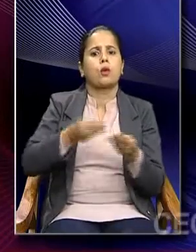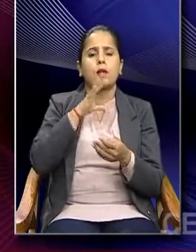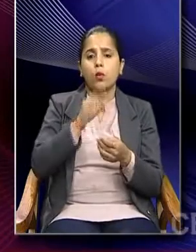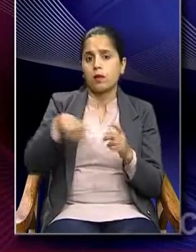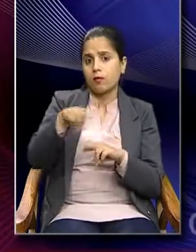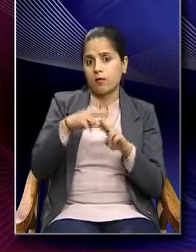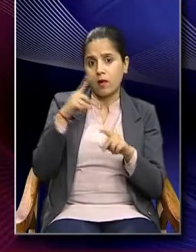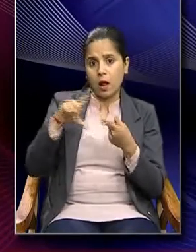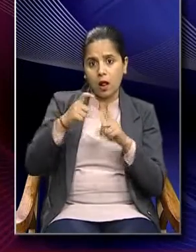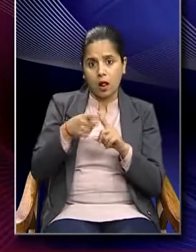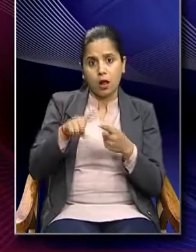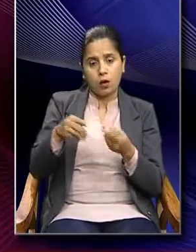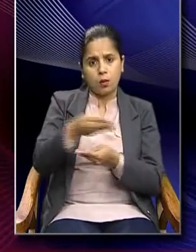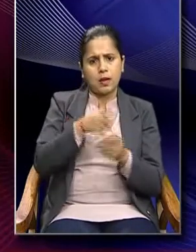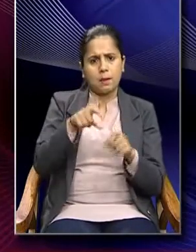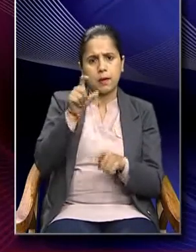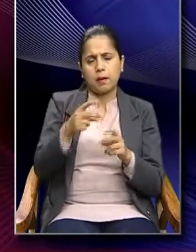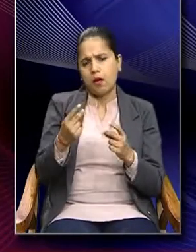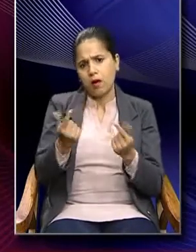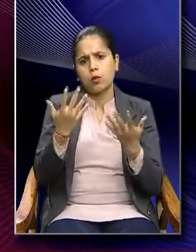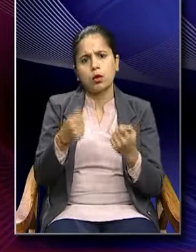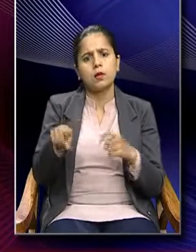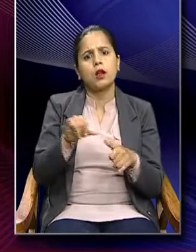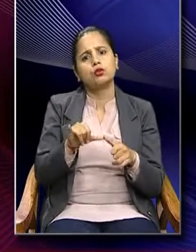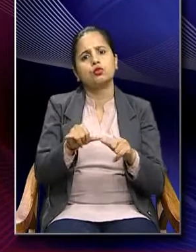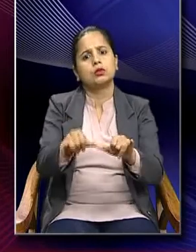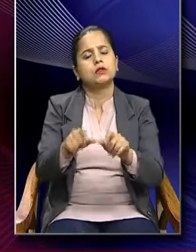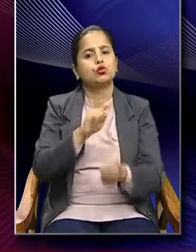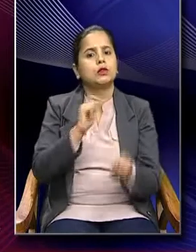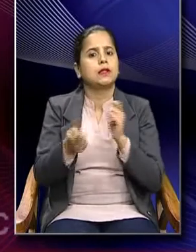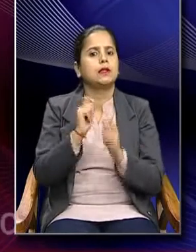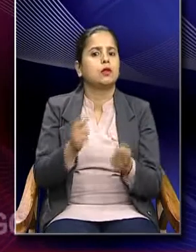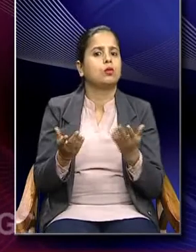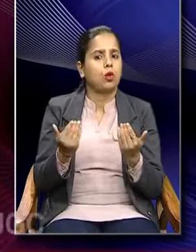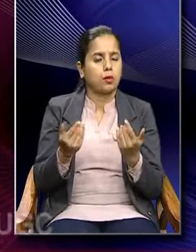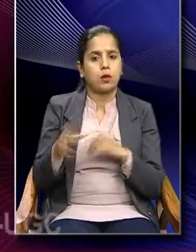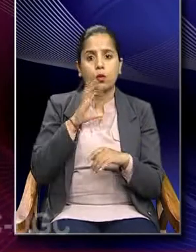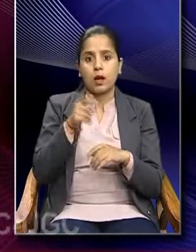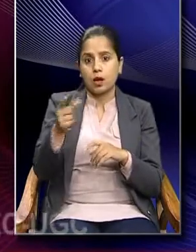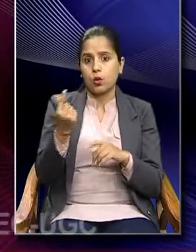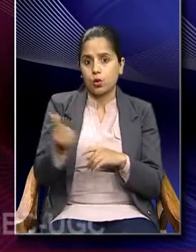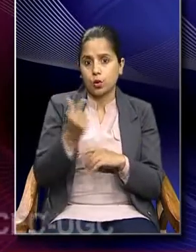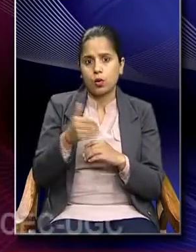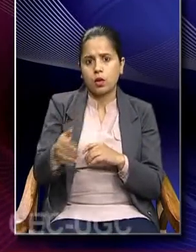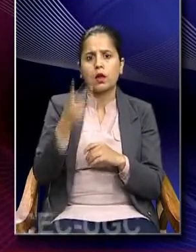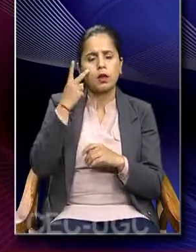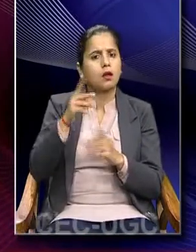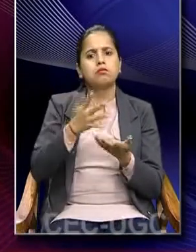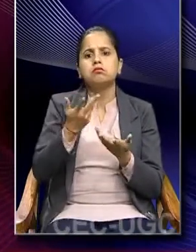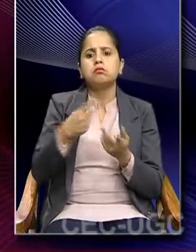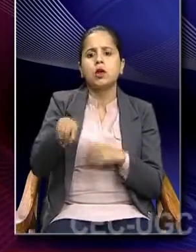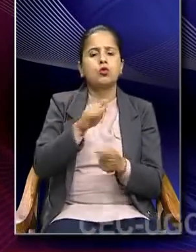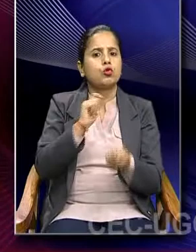economy where people can quickly adjust to economic changes and where consumption patterns are not distorted